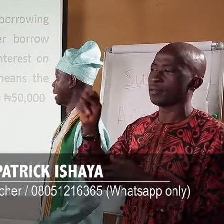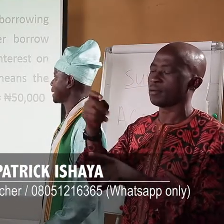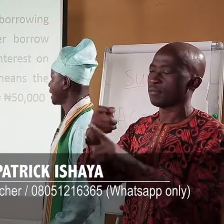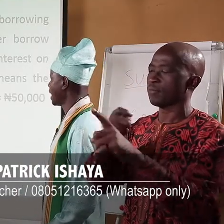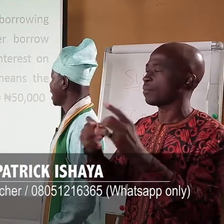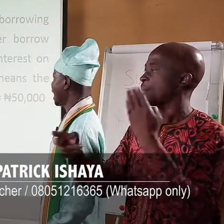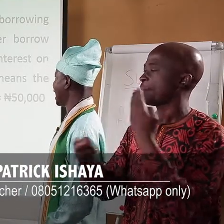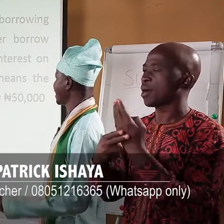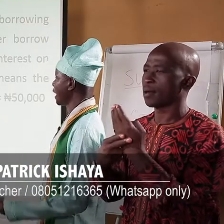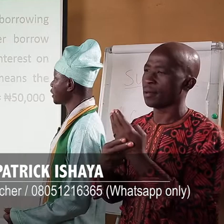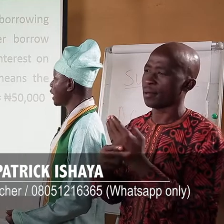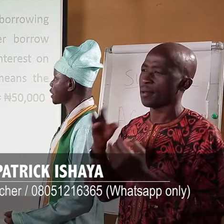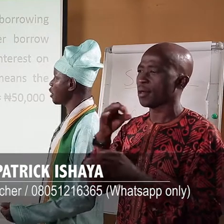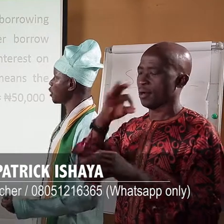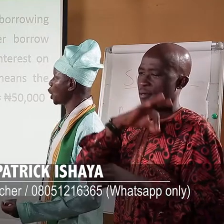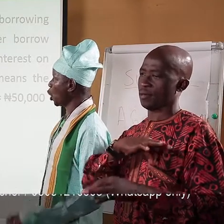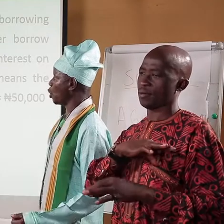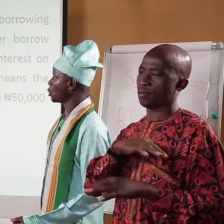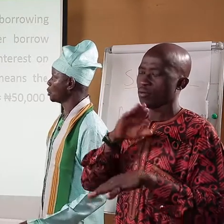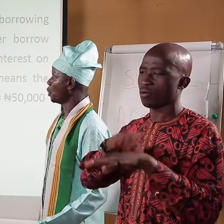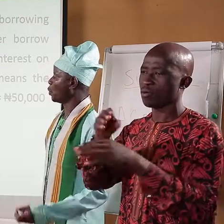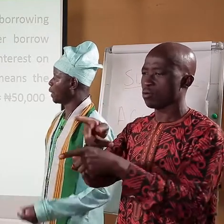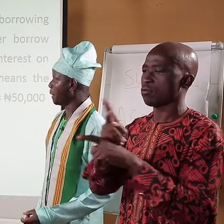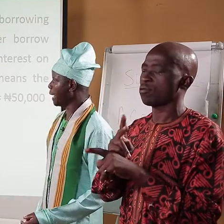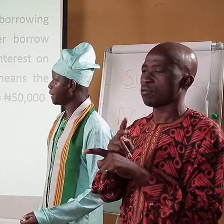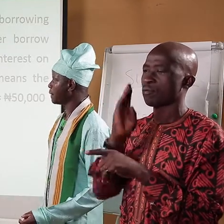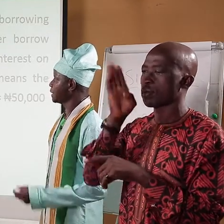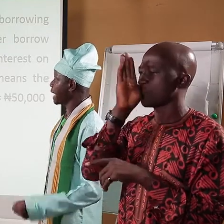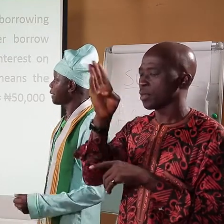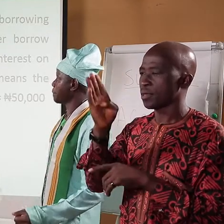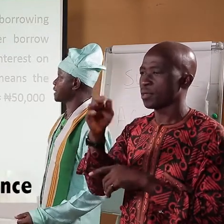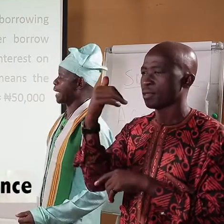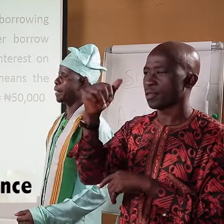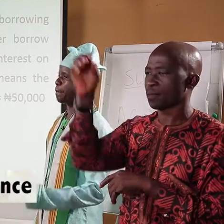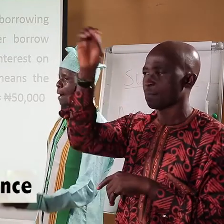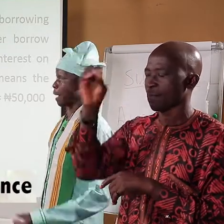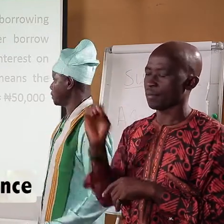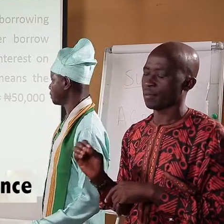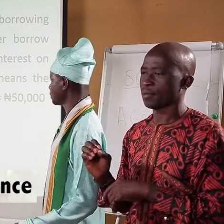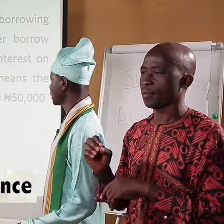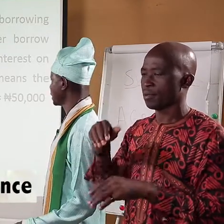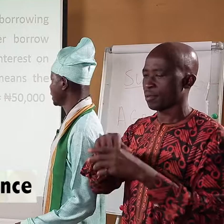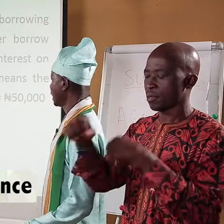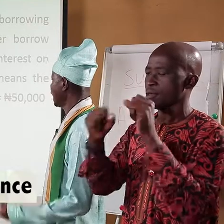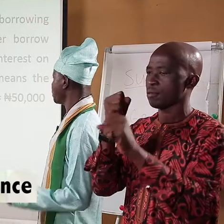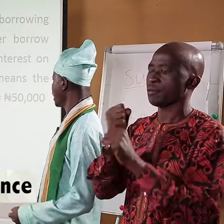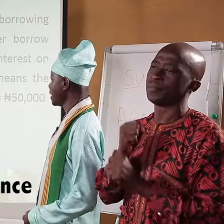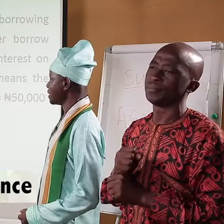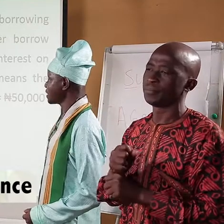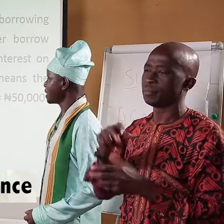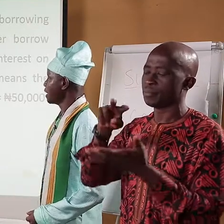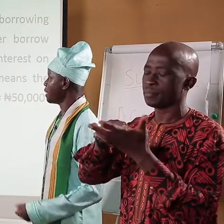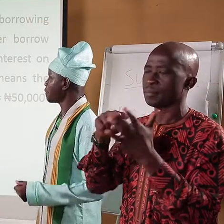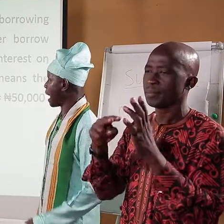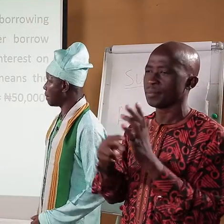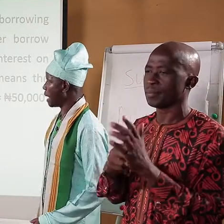a bank and the interest on the loan will be 10% per annum, it